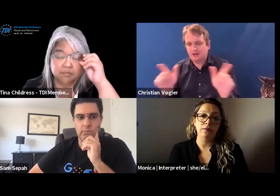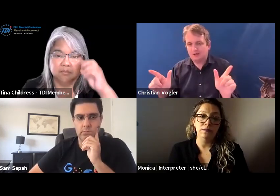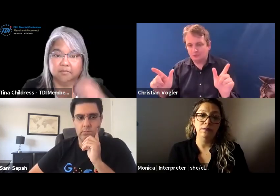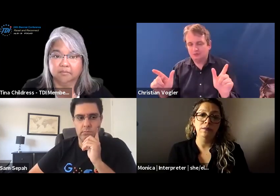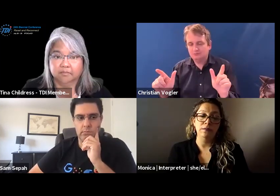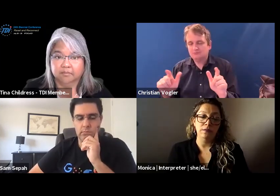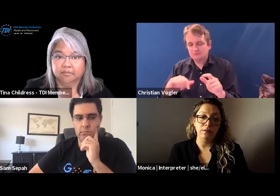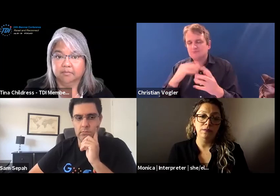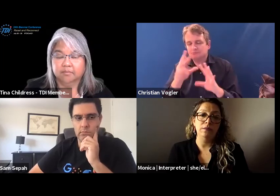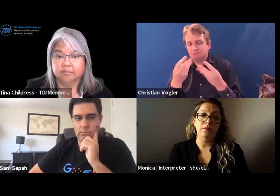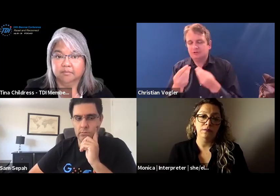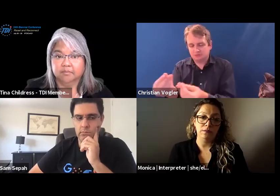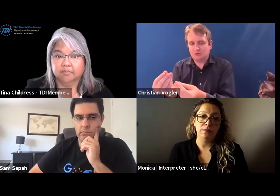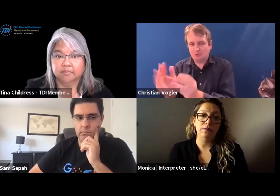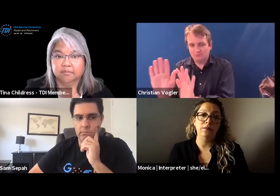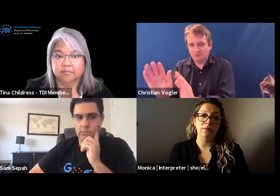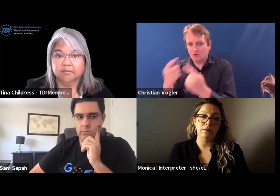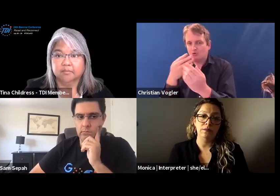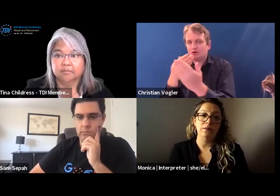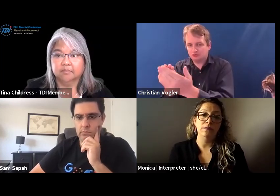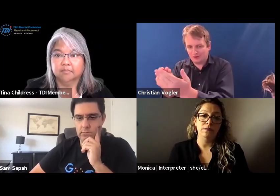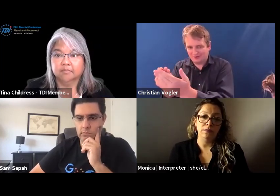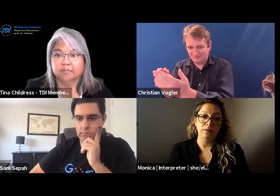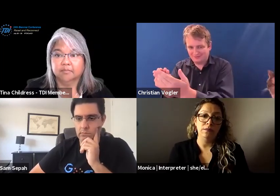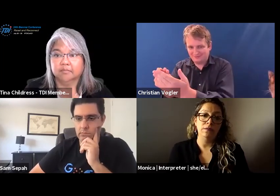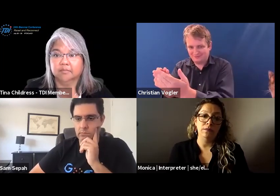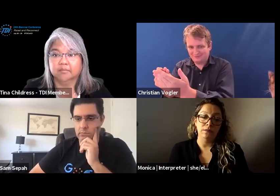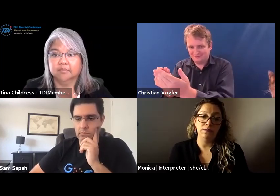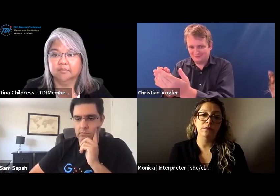someone signing and everyone knows sign language, everything goes smoothly, it goes well.